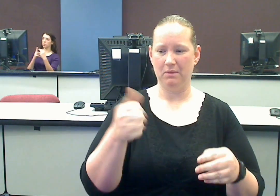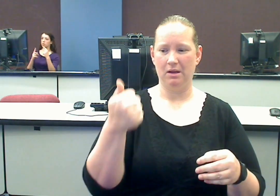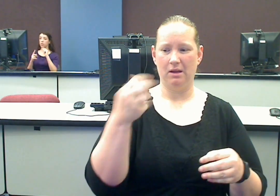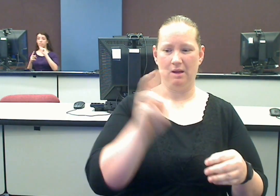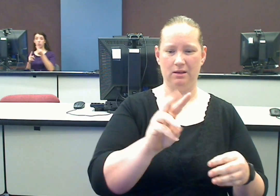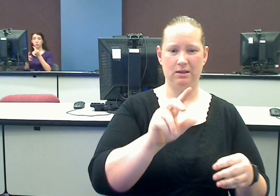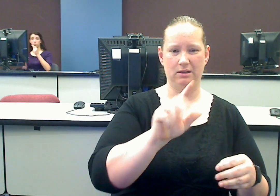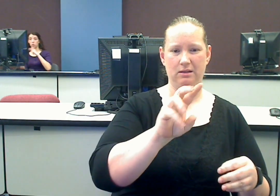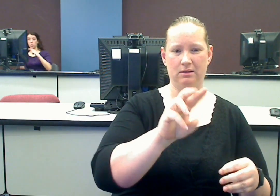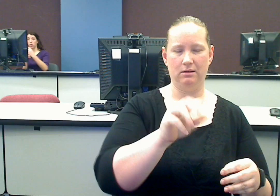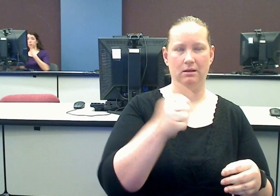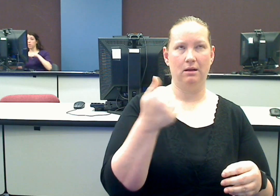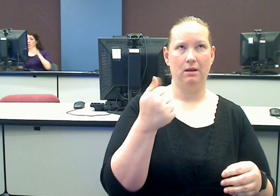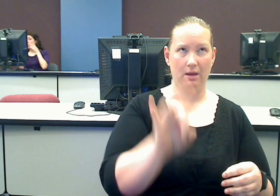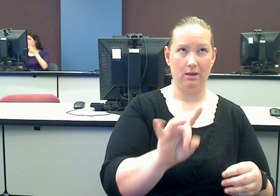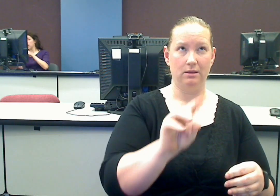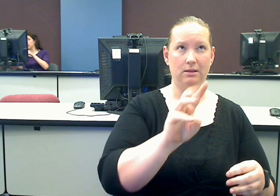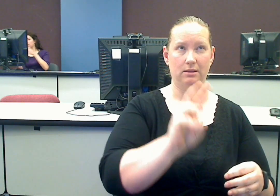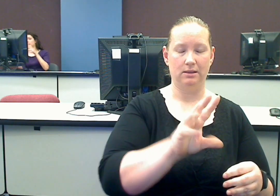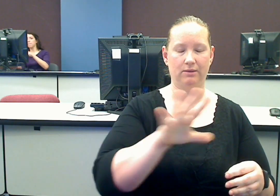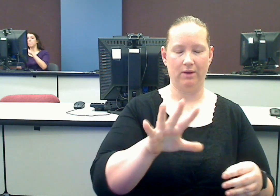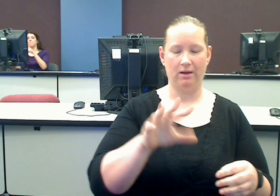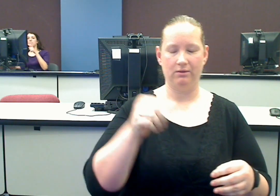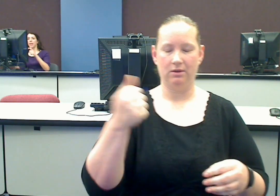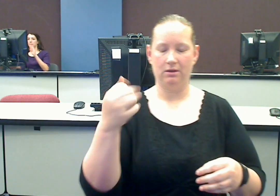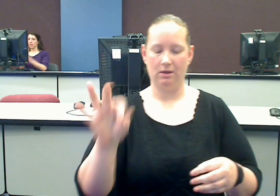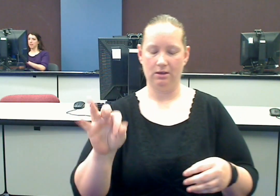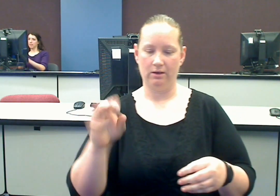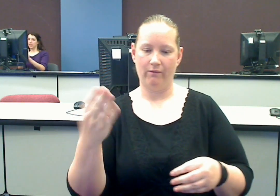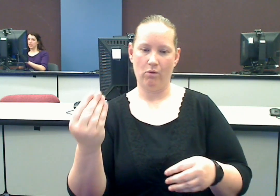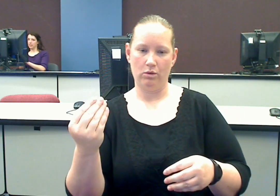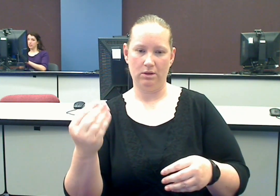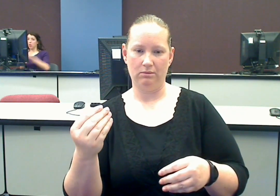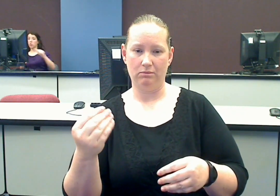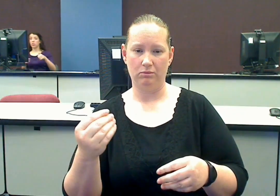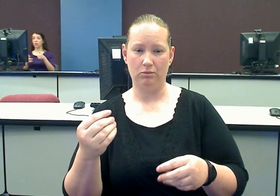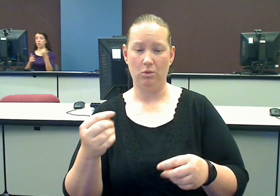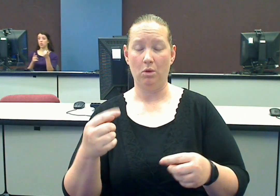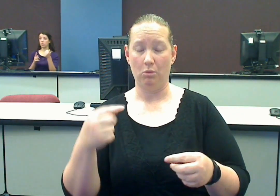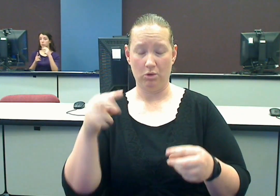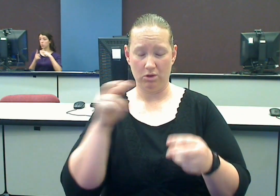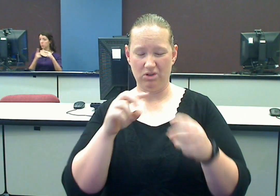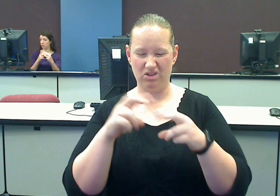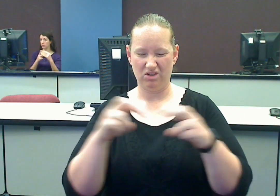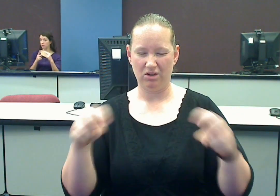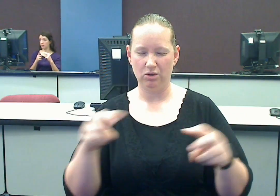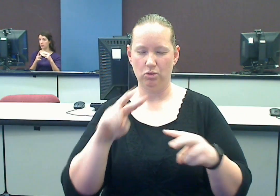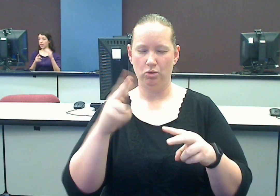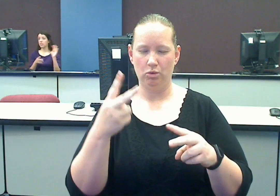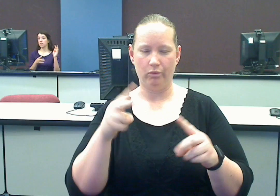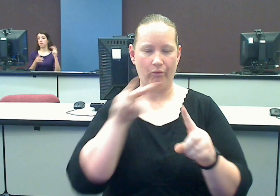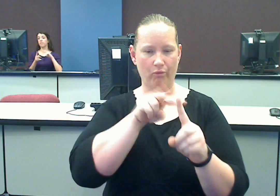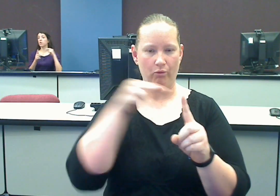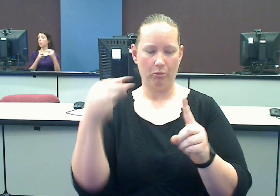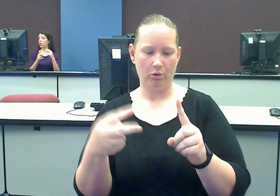to look at is the viewpoint of big business. The other viewpoint we're going to look at is the viewpoint of the American